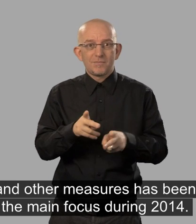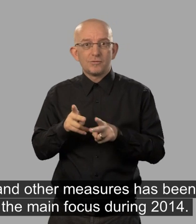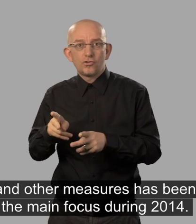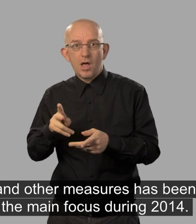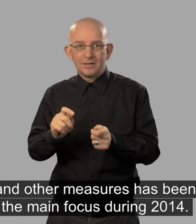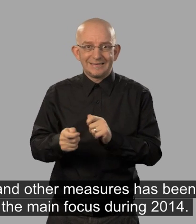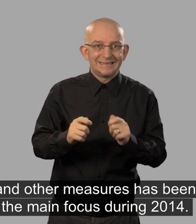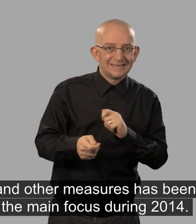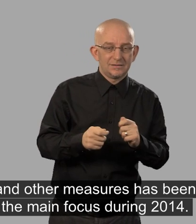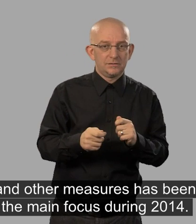focus during 2014.